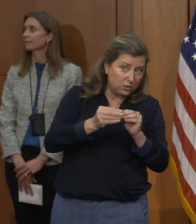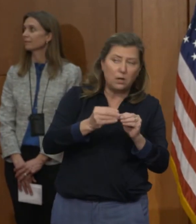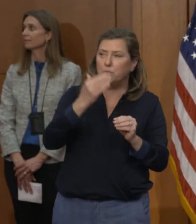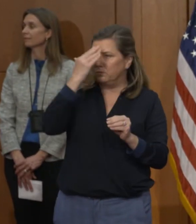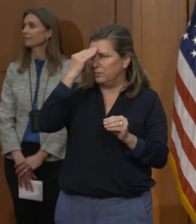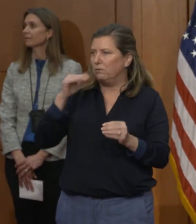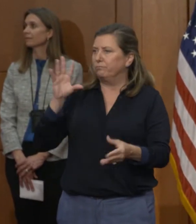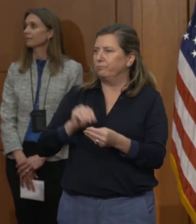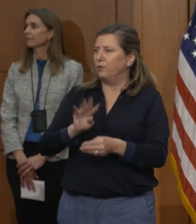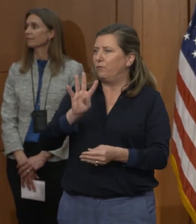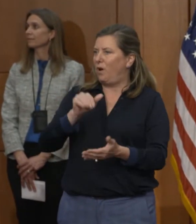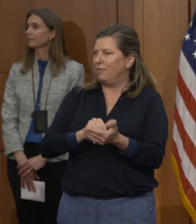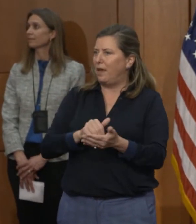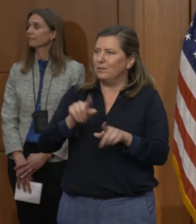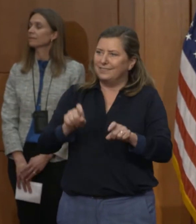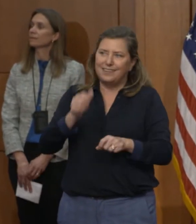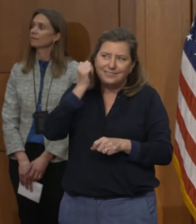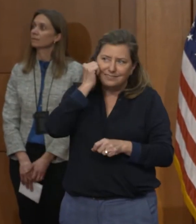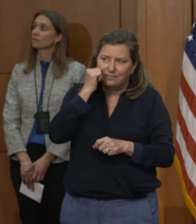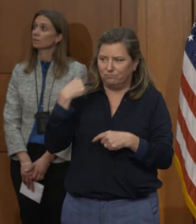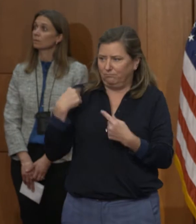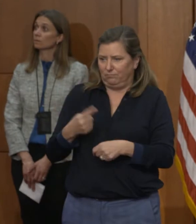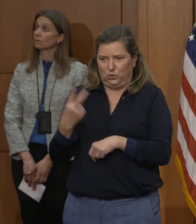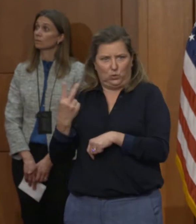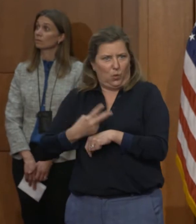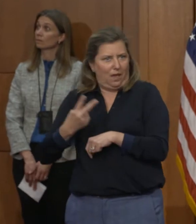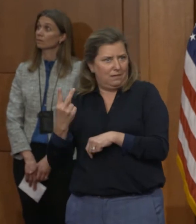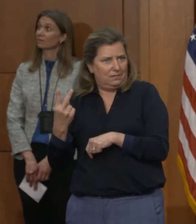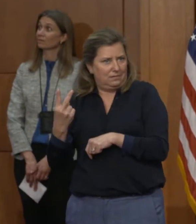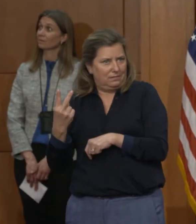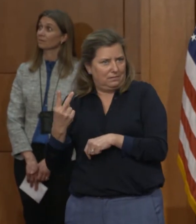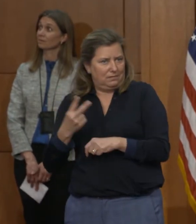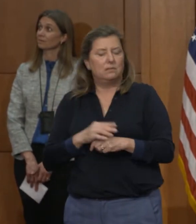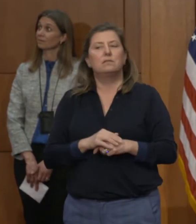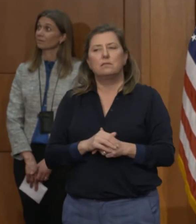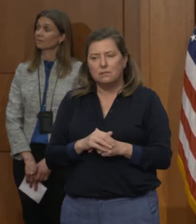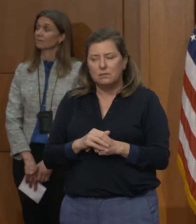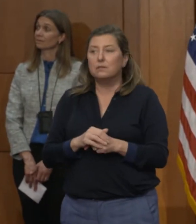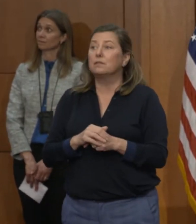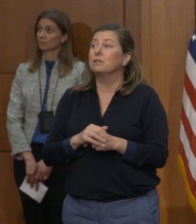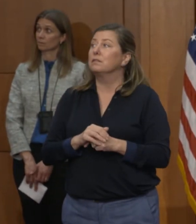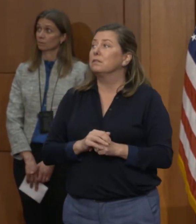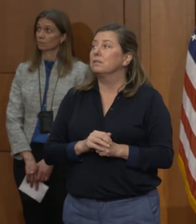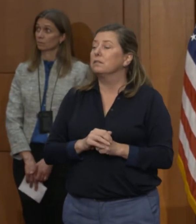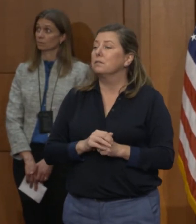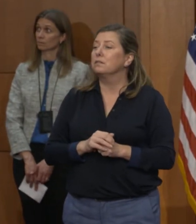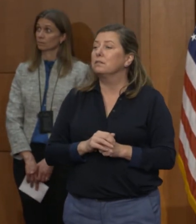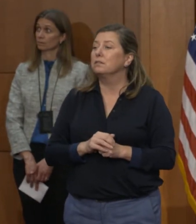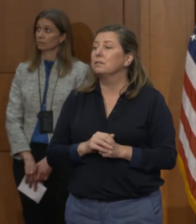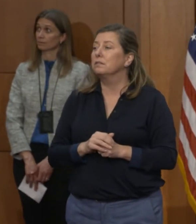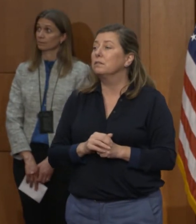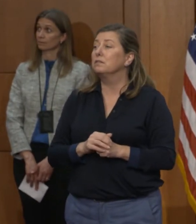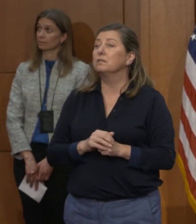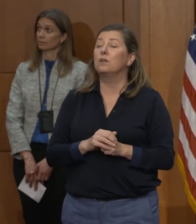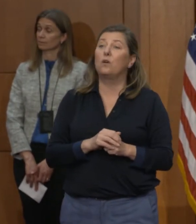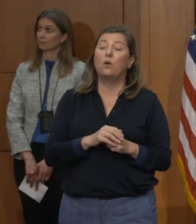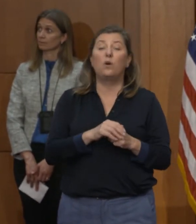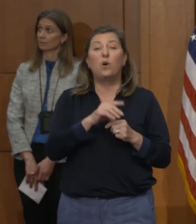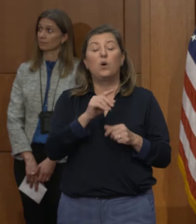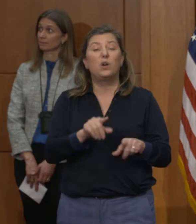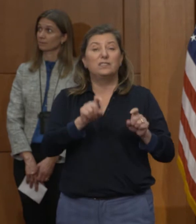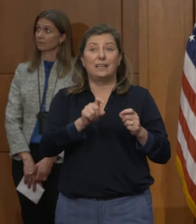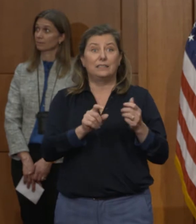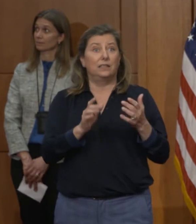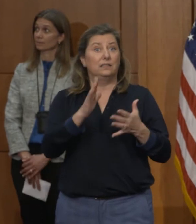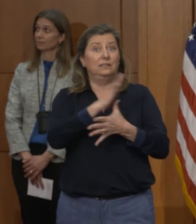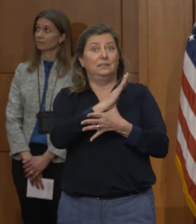done 4,000 tests a day in the last 2 days. And what we're really doing is moving from just testing that priority 1